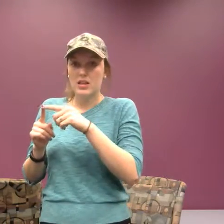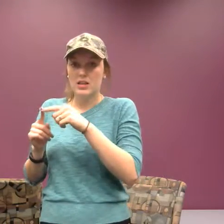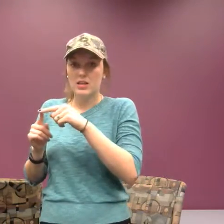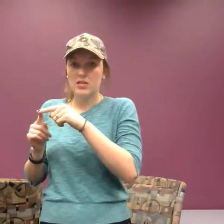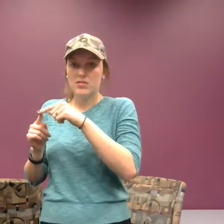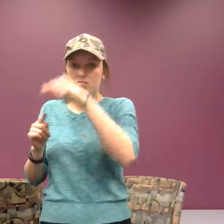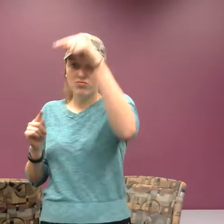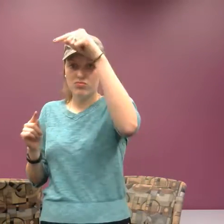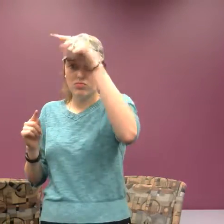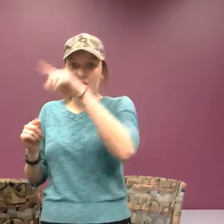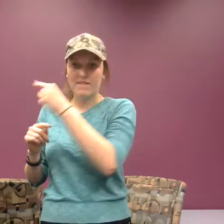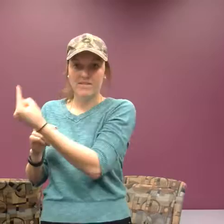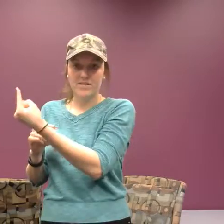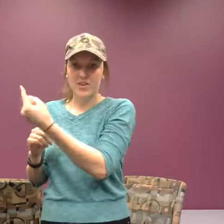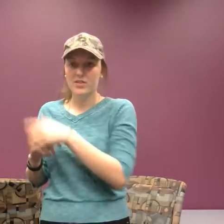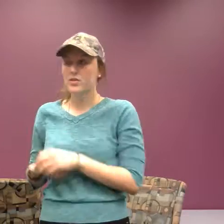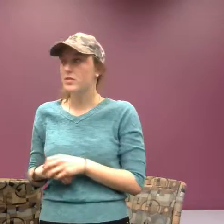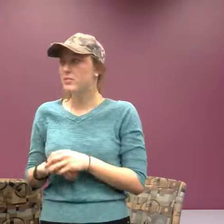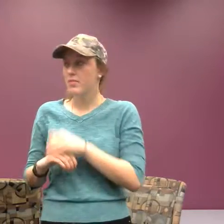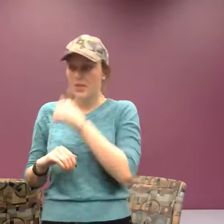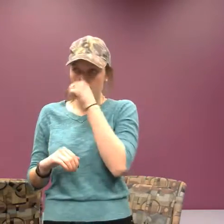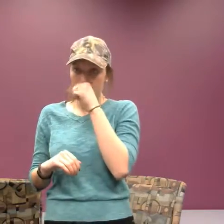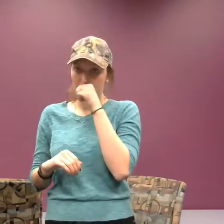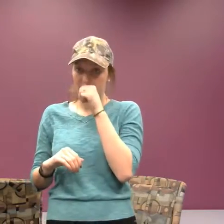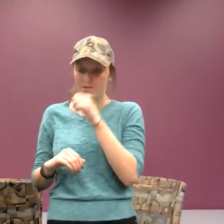So the third side depends on